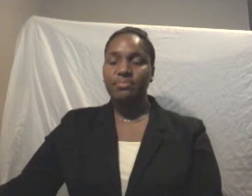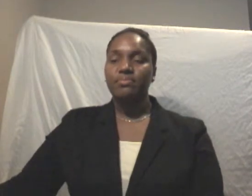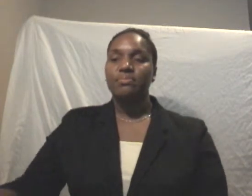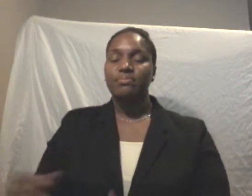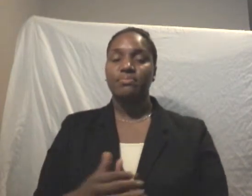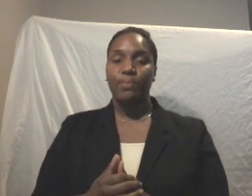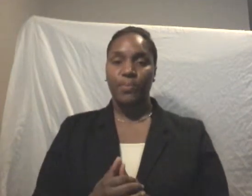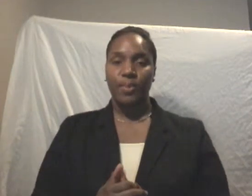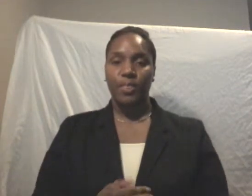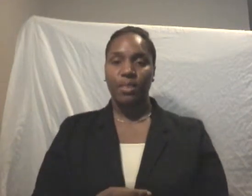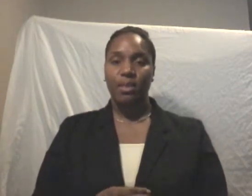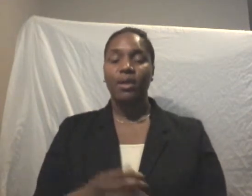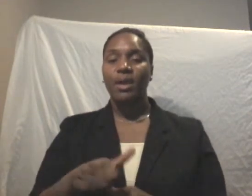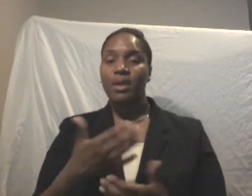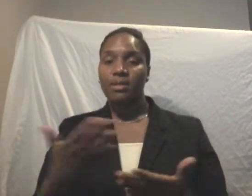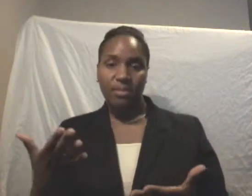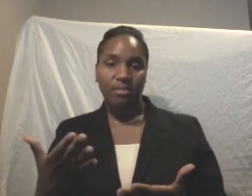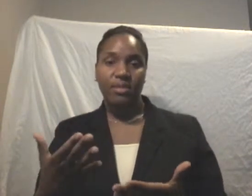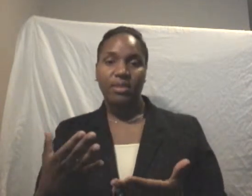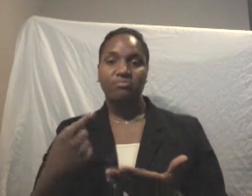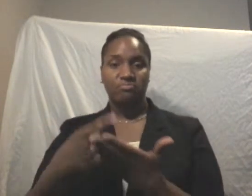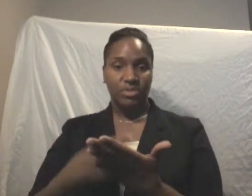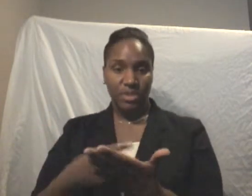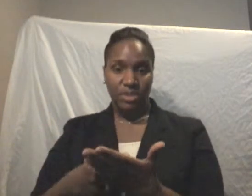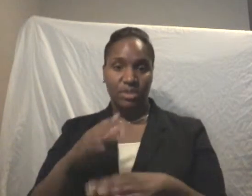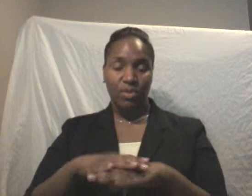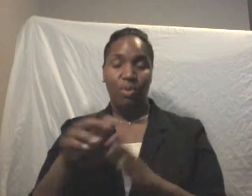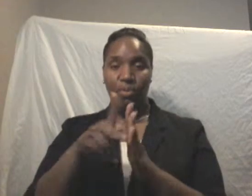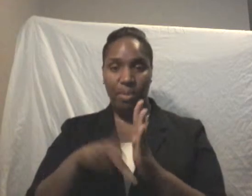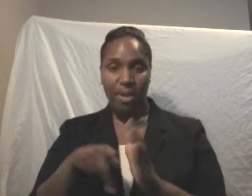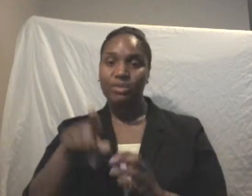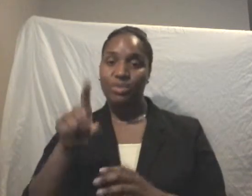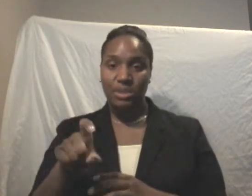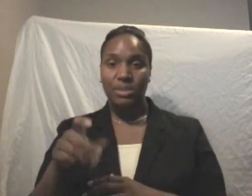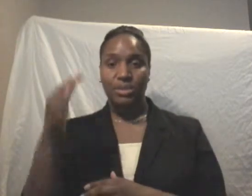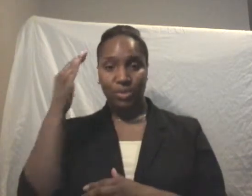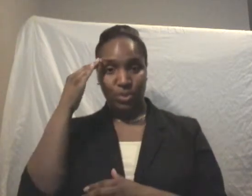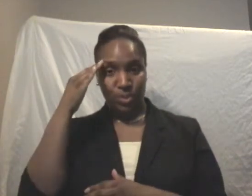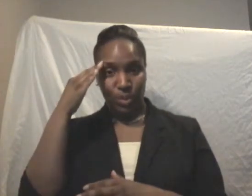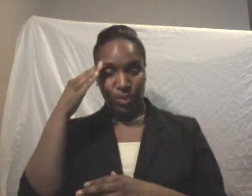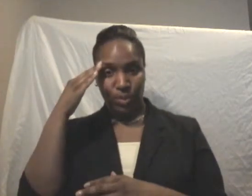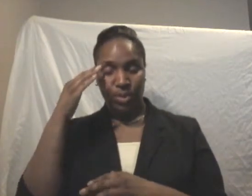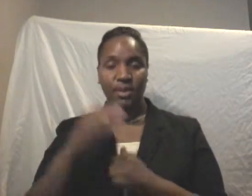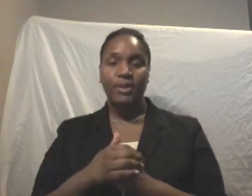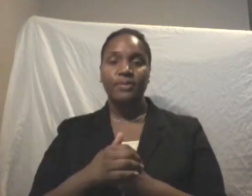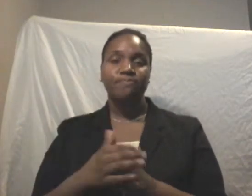Now, one other thing that is on the policy that you should be aware of, it's a covered called loss of